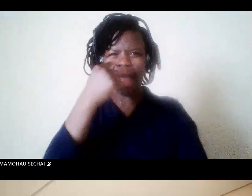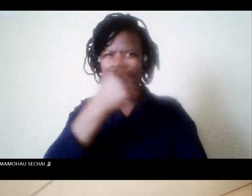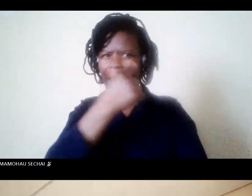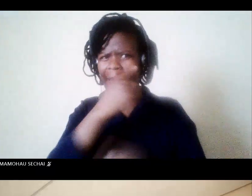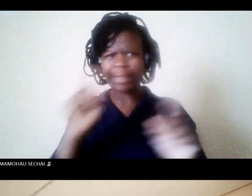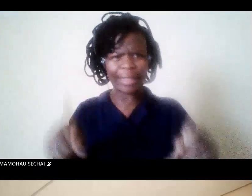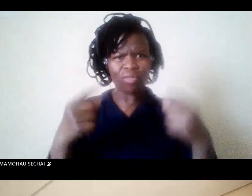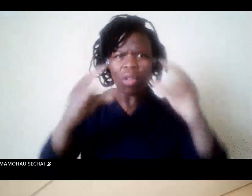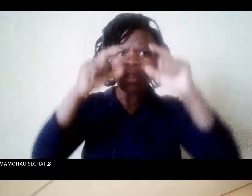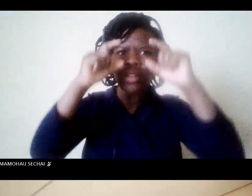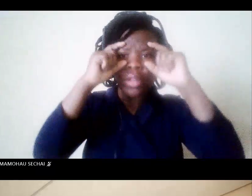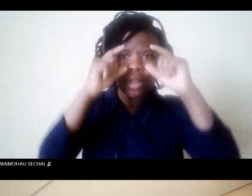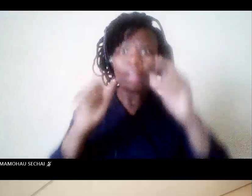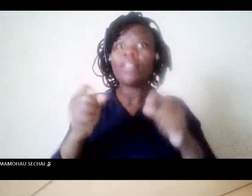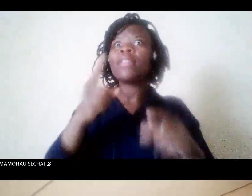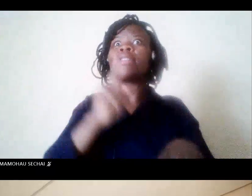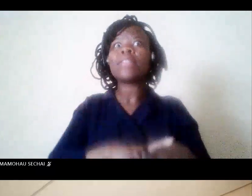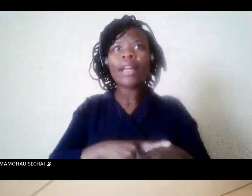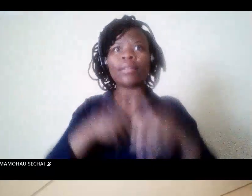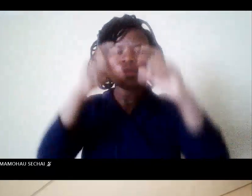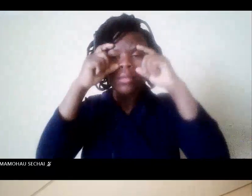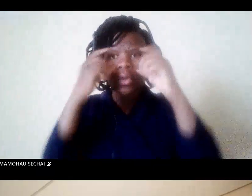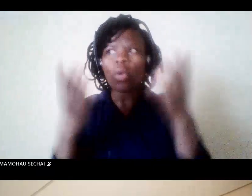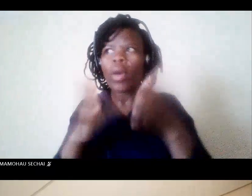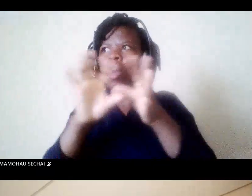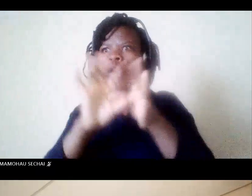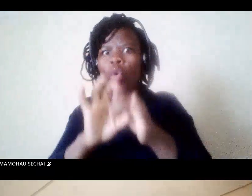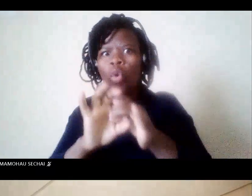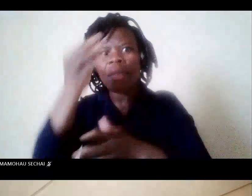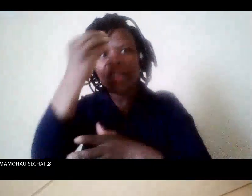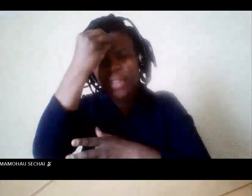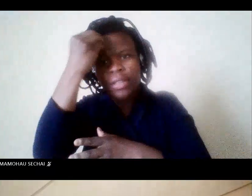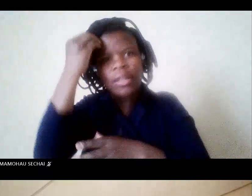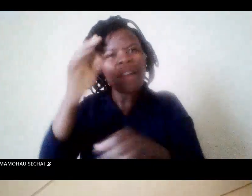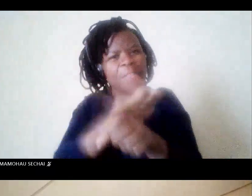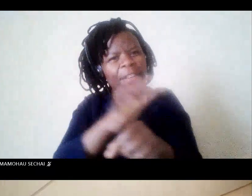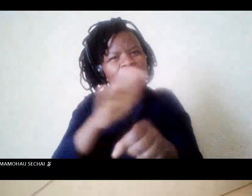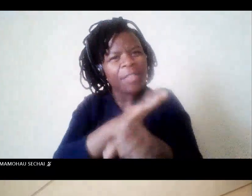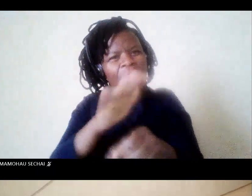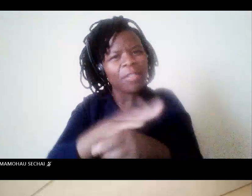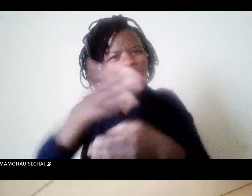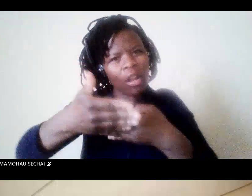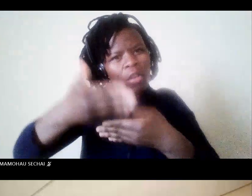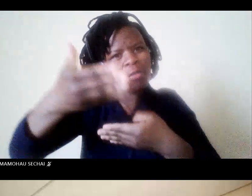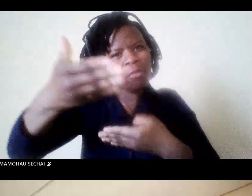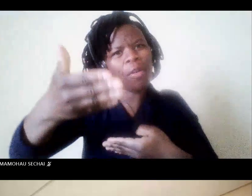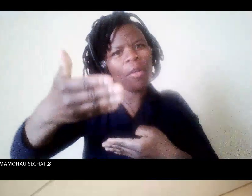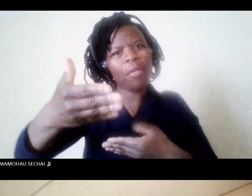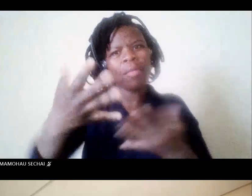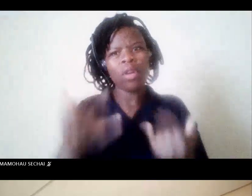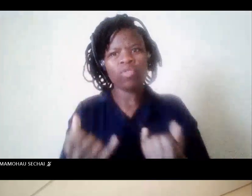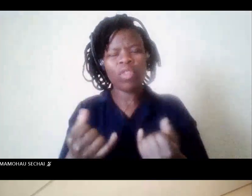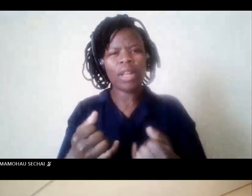first time this happened was when I was at Home Affairs. I was filling out a form, and then the blurriness